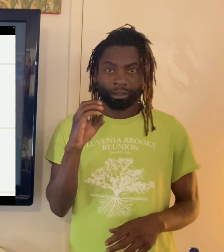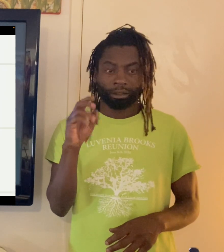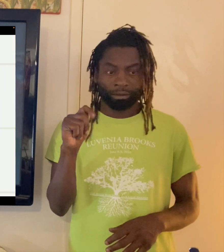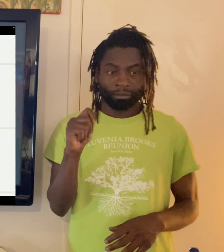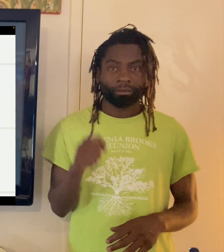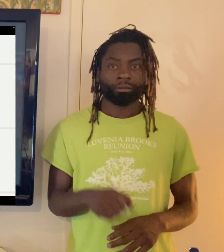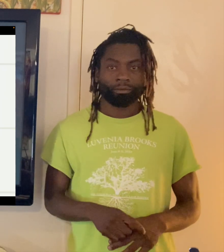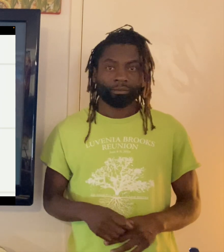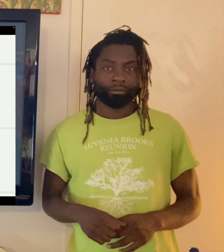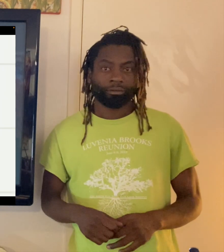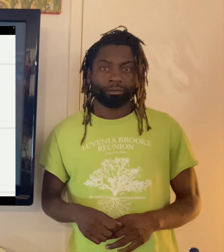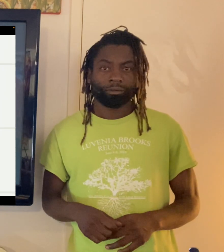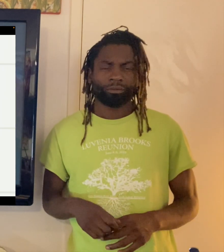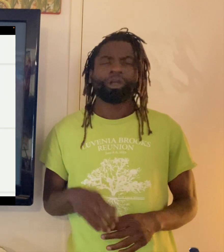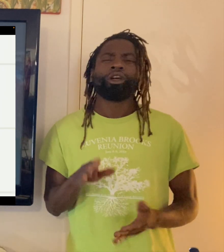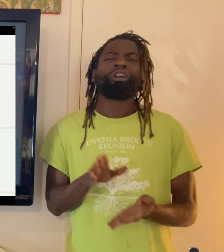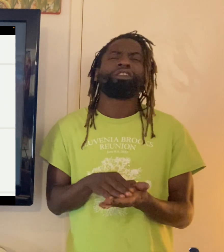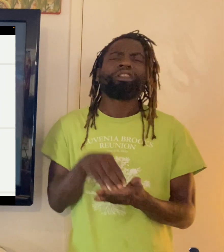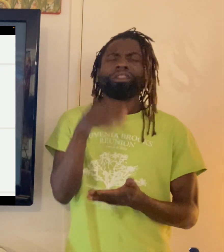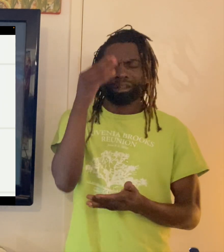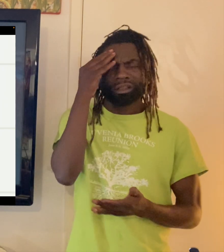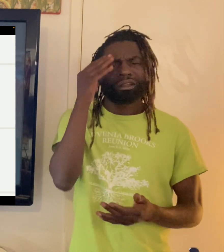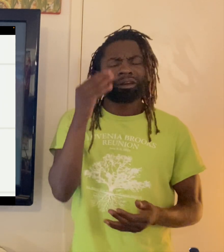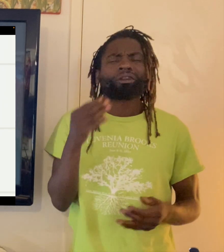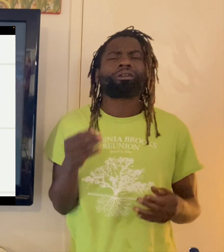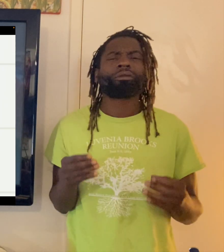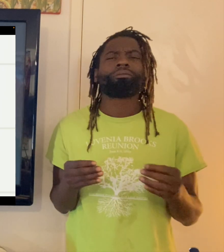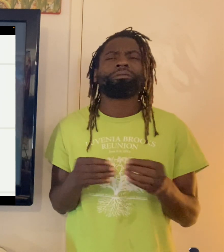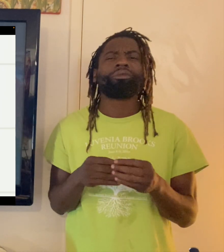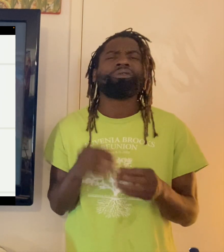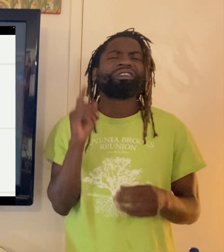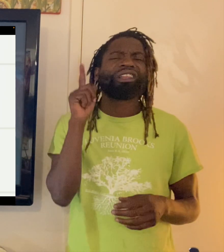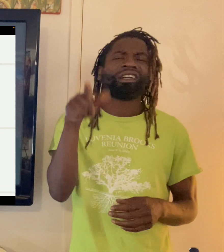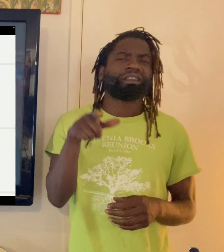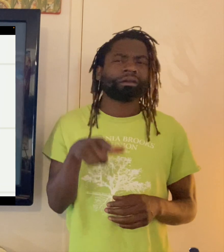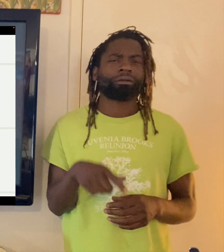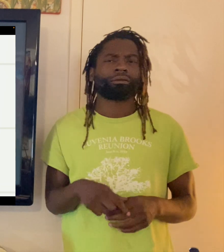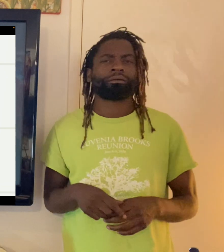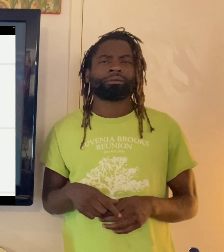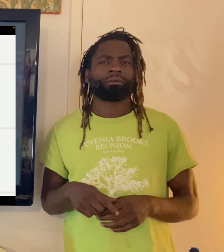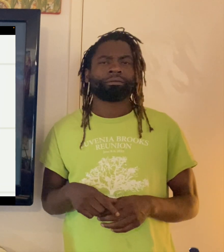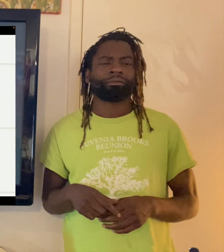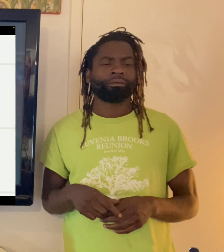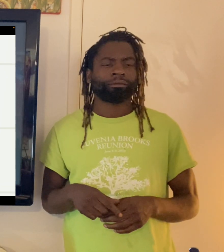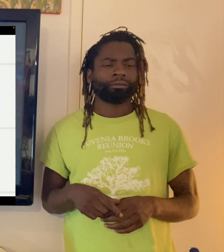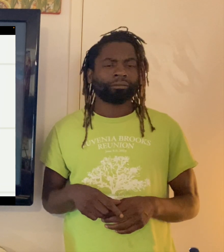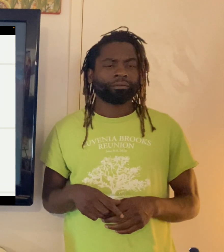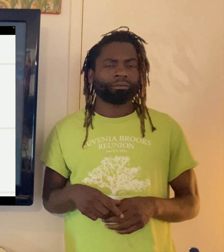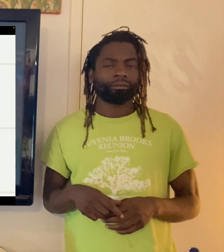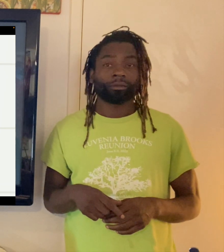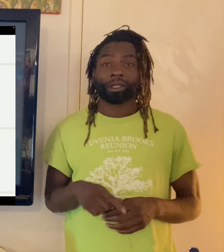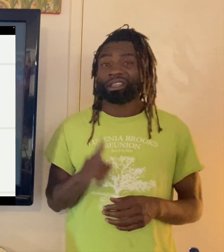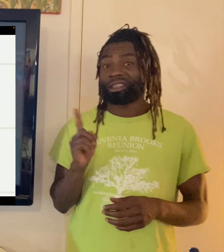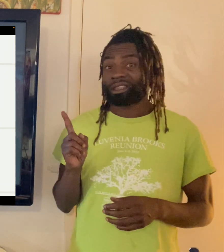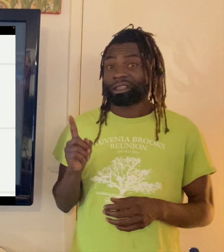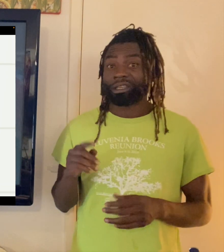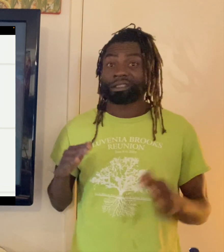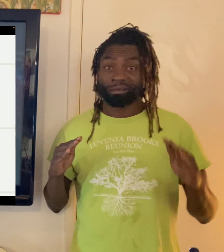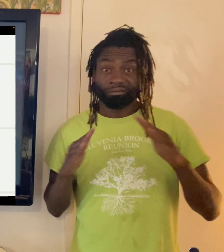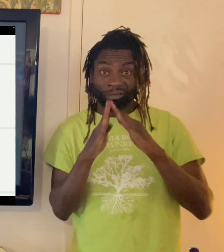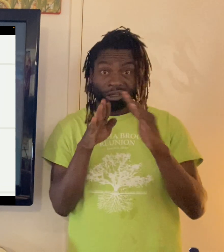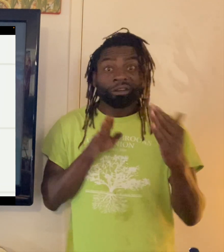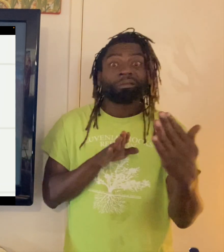call an object. You can learn more about 3D shapes and objects later. This pyramid is